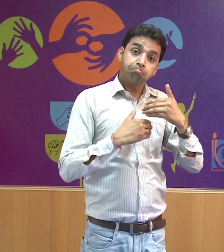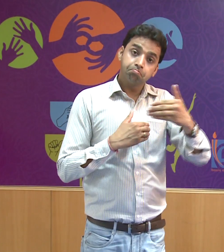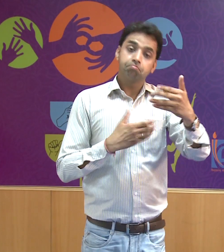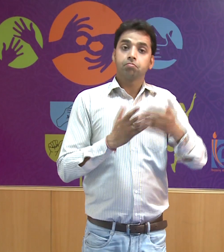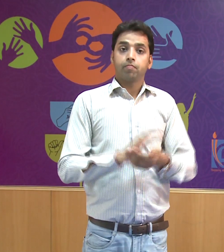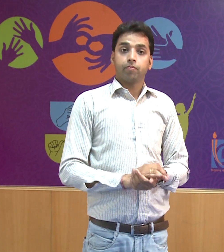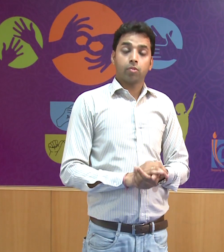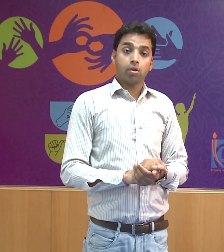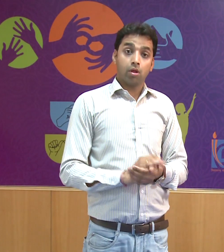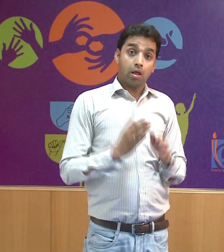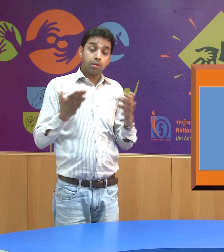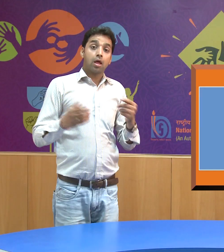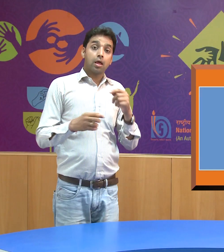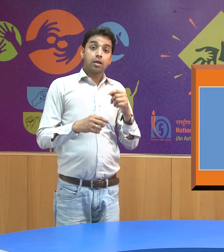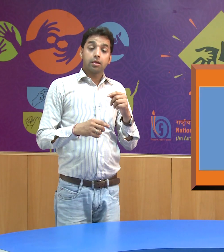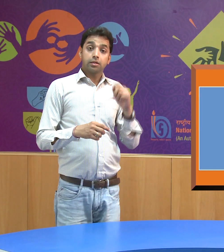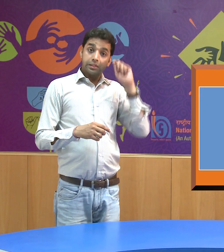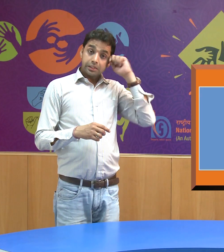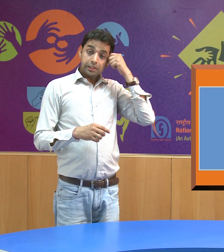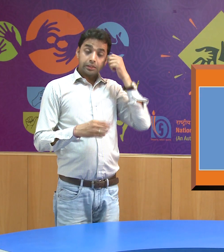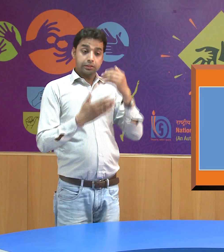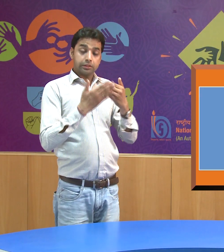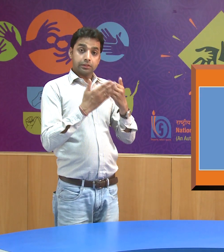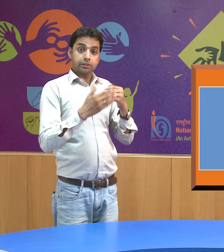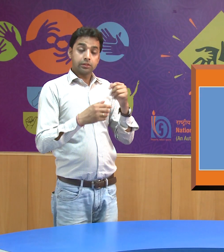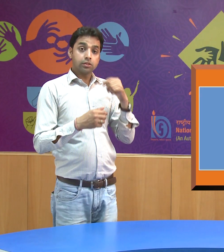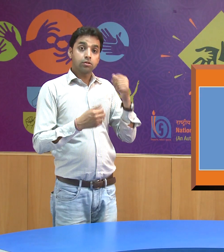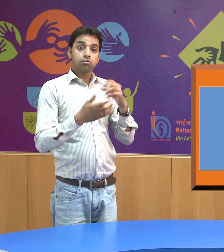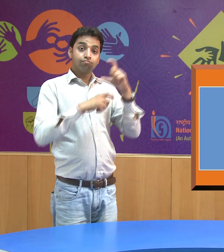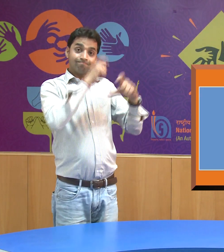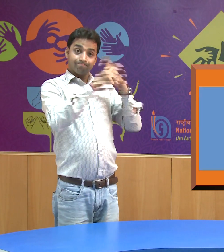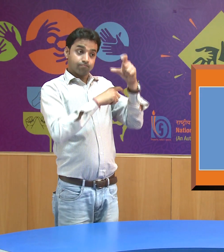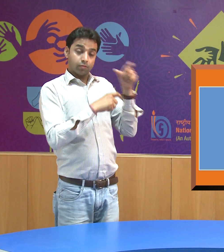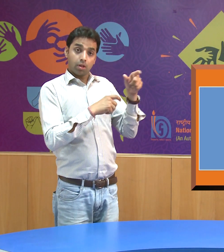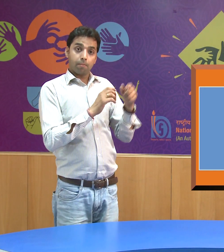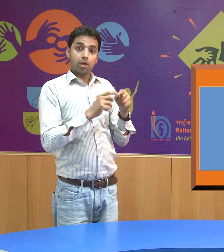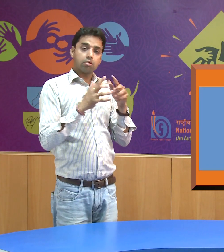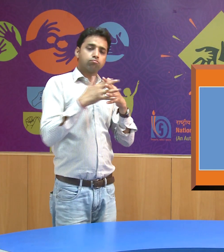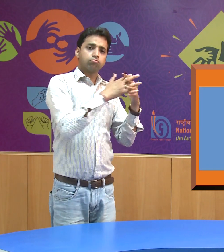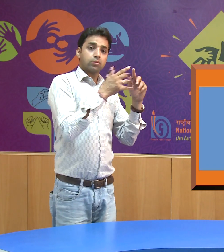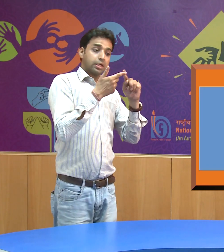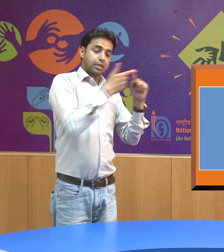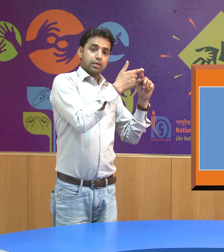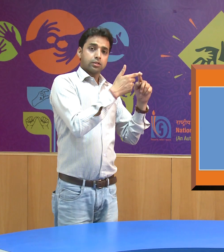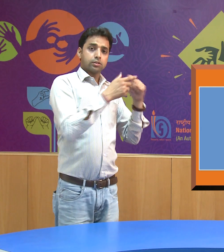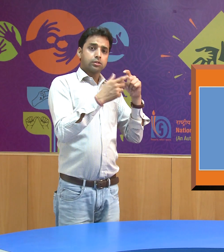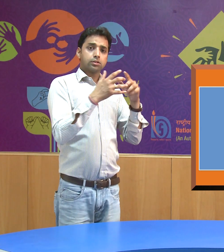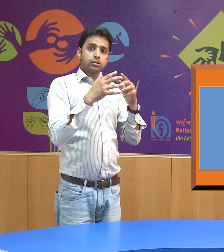while the English East India Company was mainly a trading company.